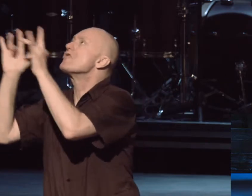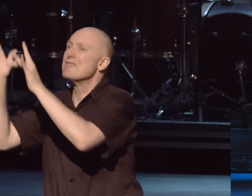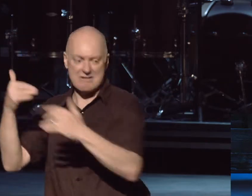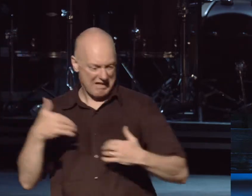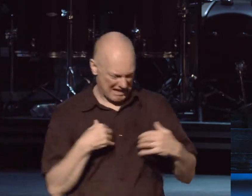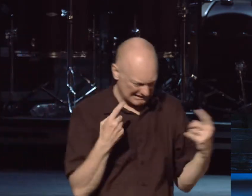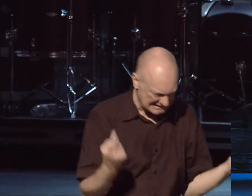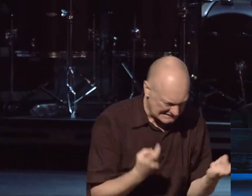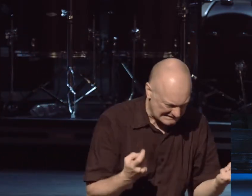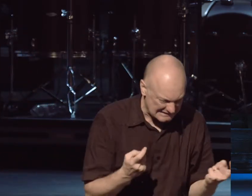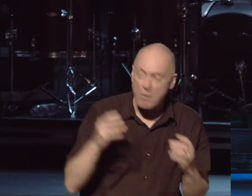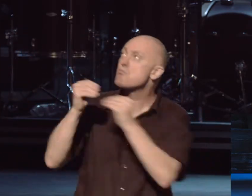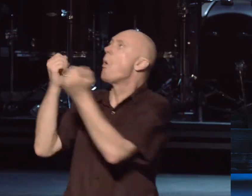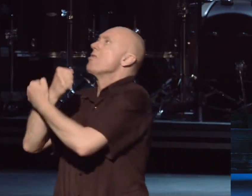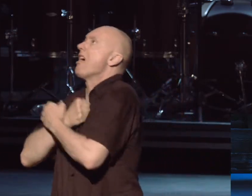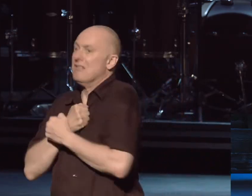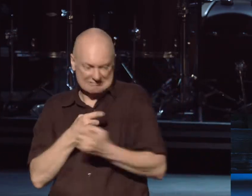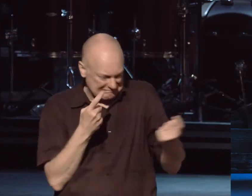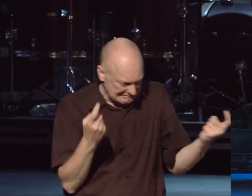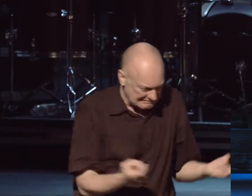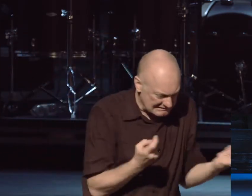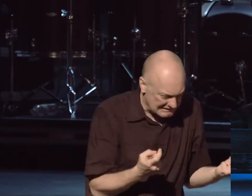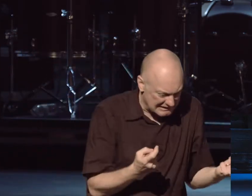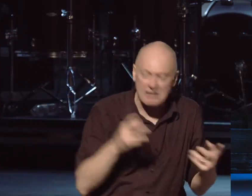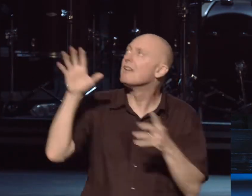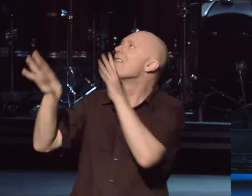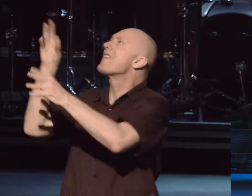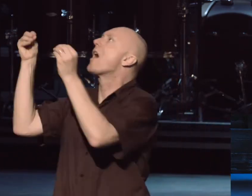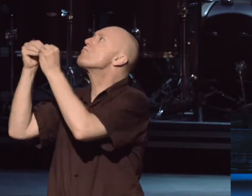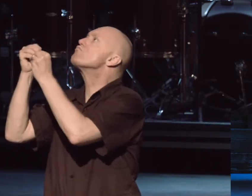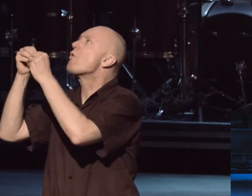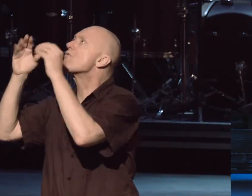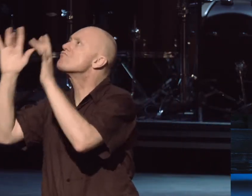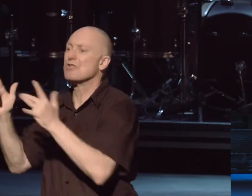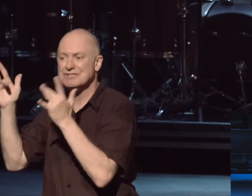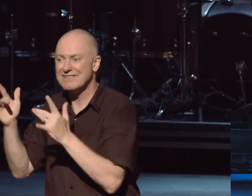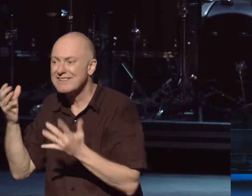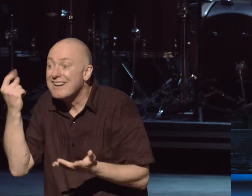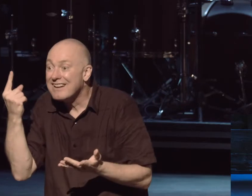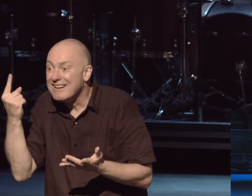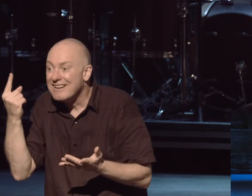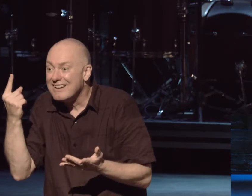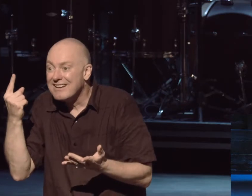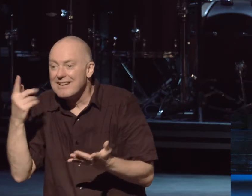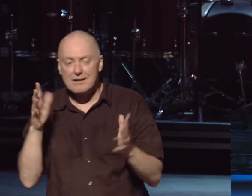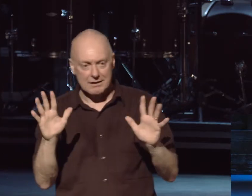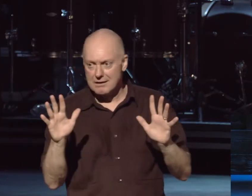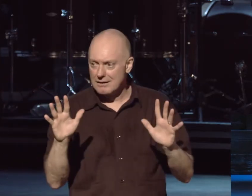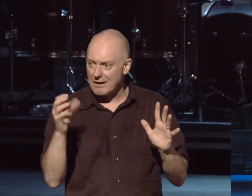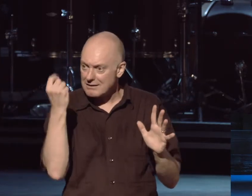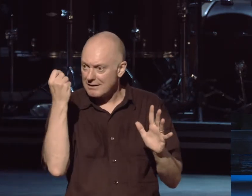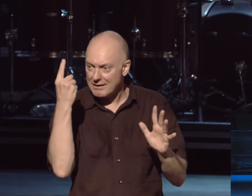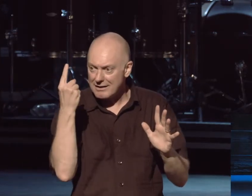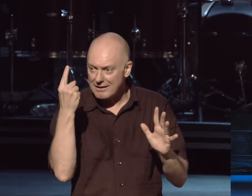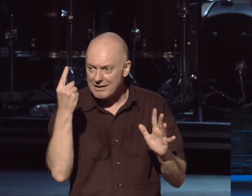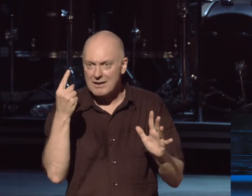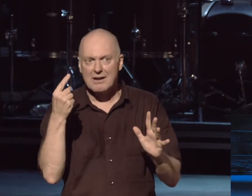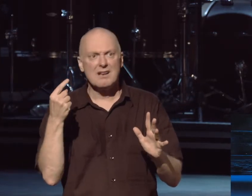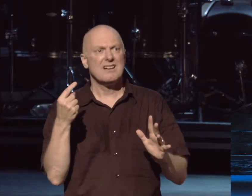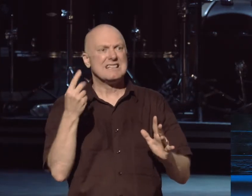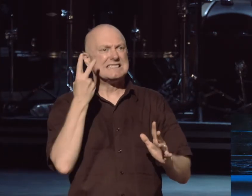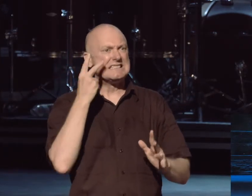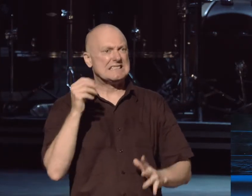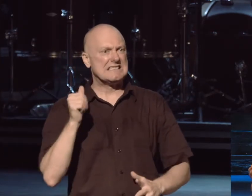you find steadfast love. Where there's sin, you find abundant mercy. So may we see our sin. These things go together. May we see our